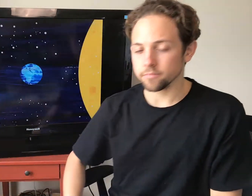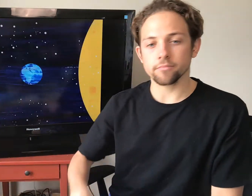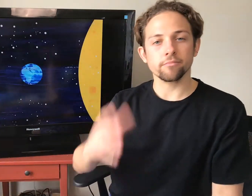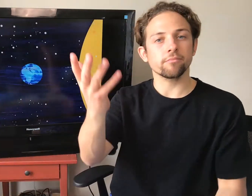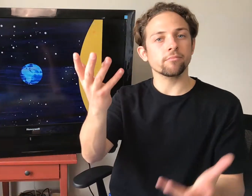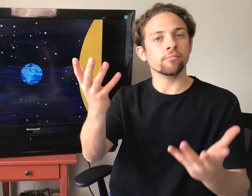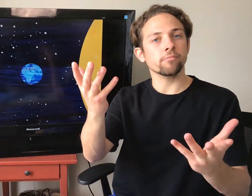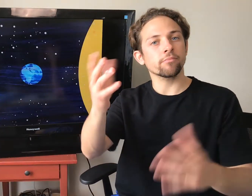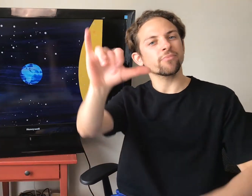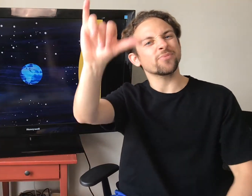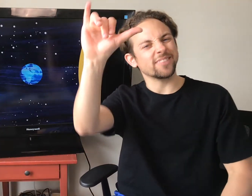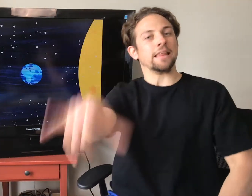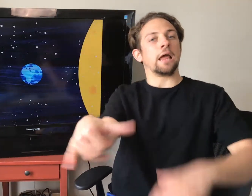we stick around here on the ground.